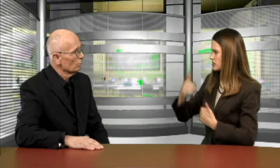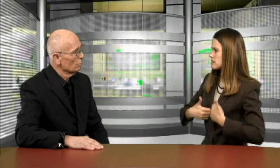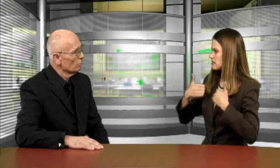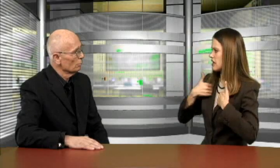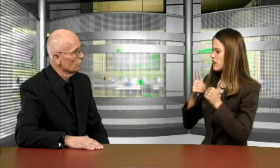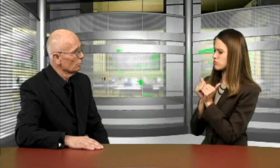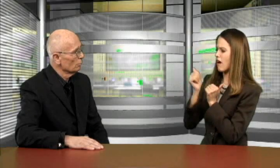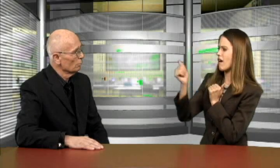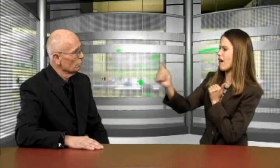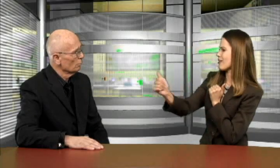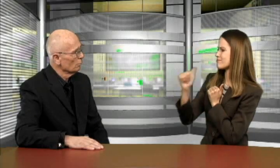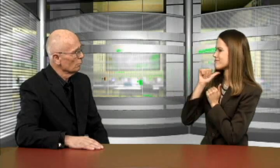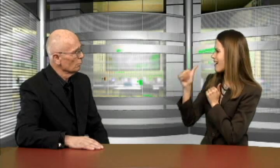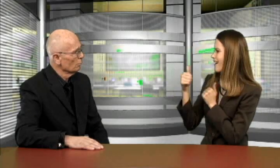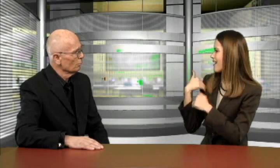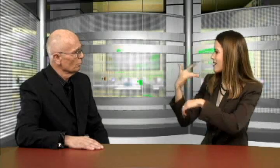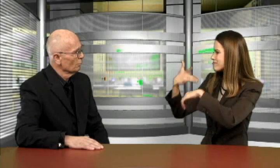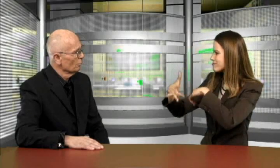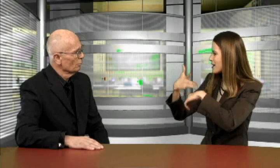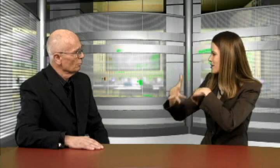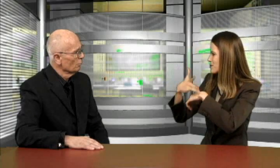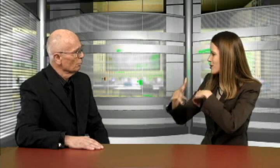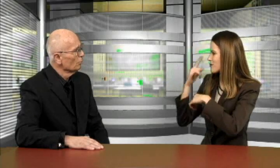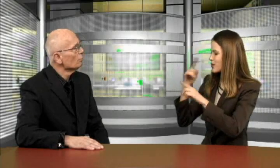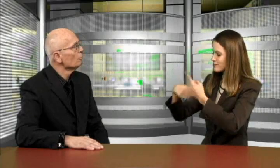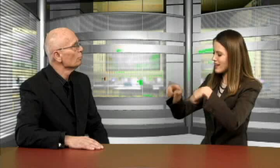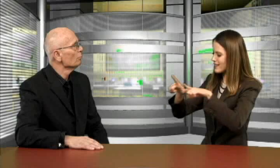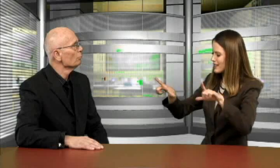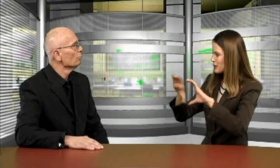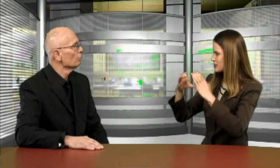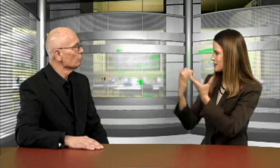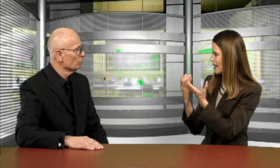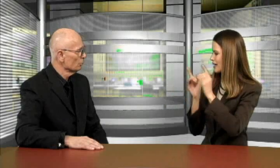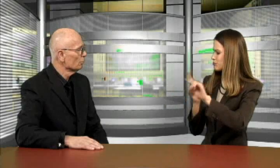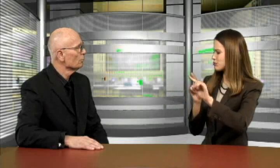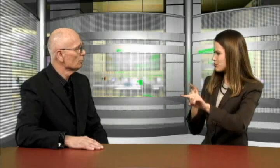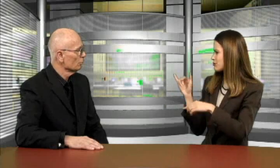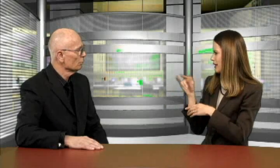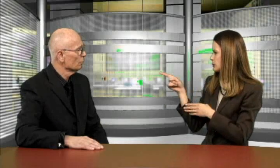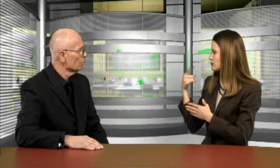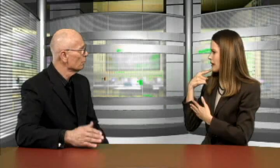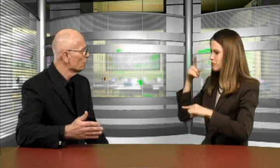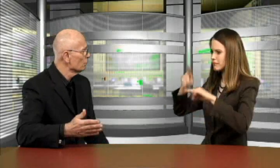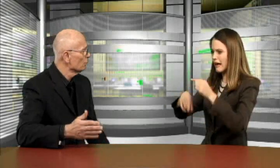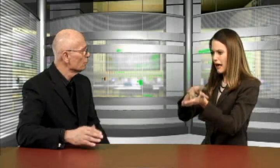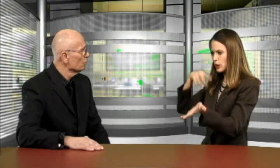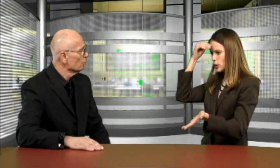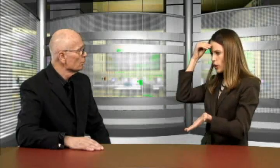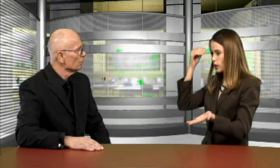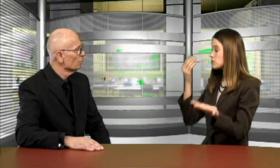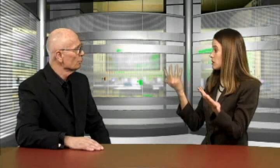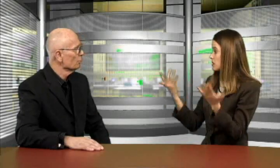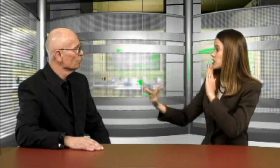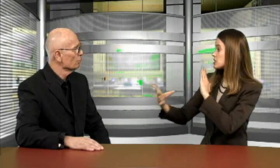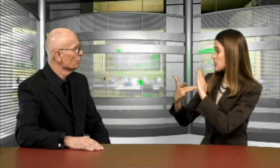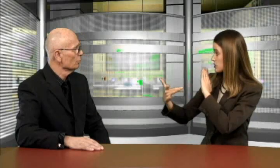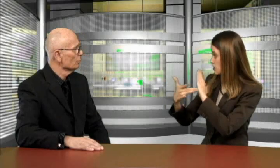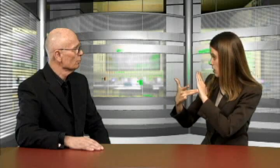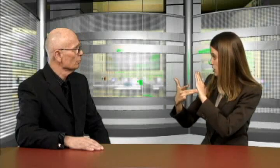For example, some parents live quite a distance and they don't have the availability to be able to go to sign language classes. Like you said,